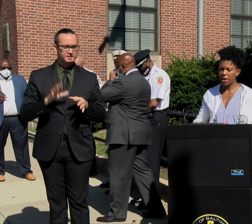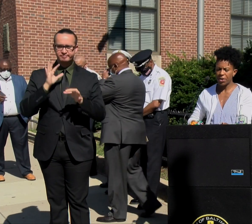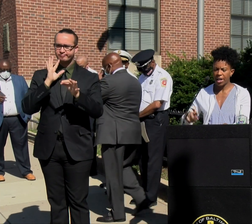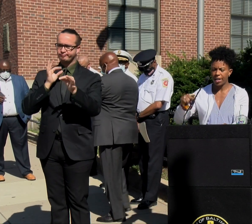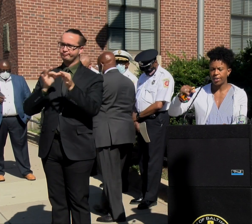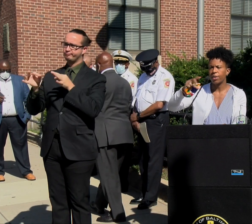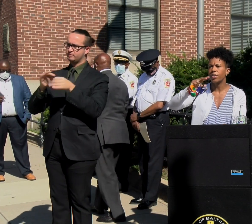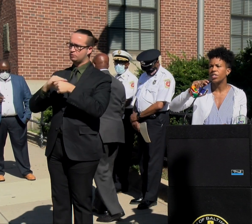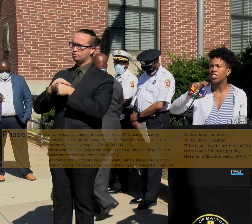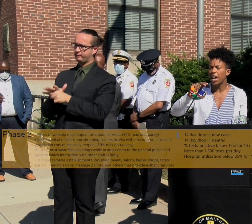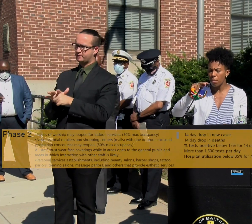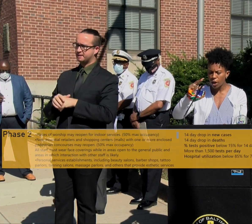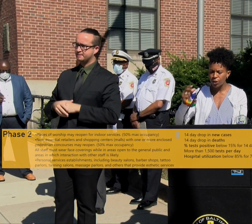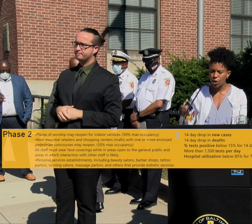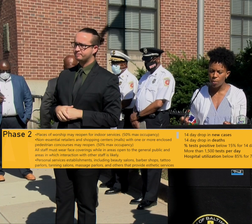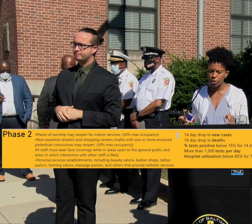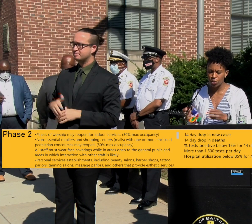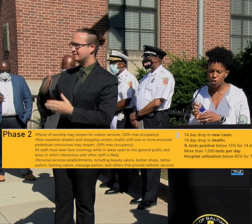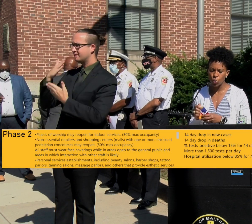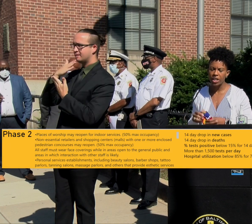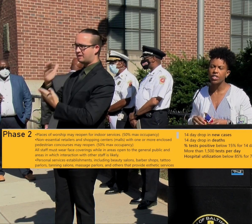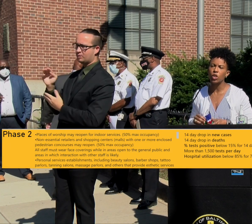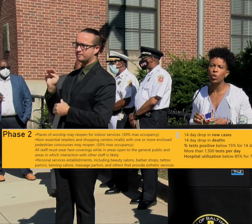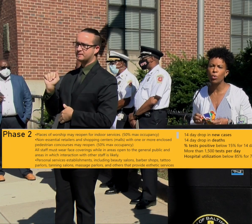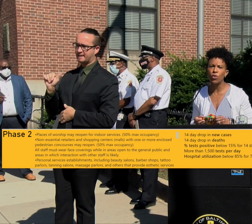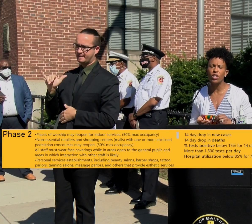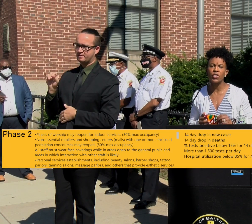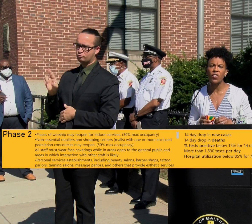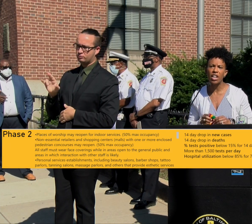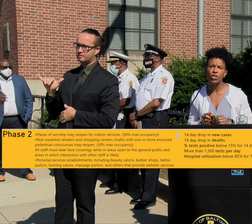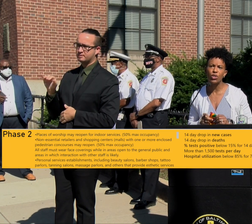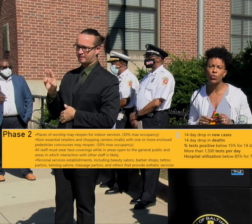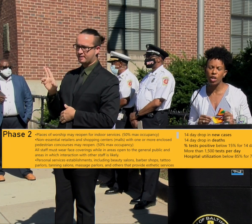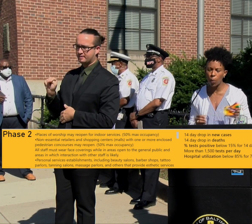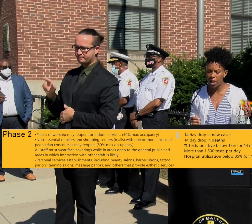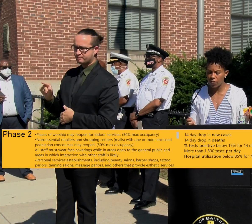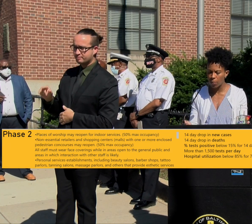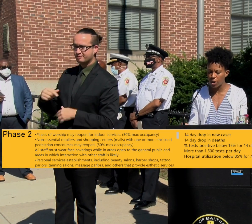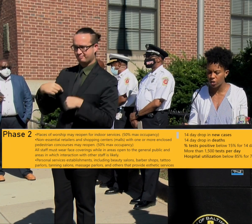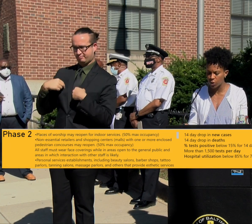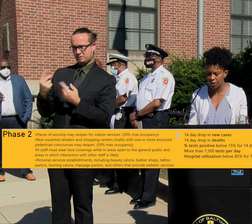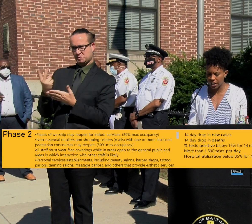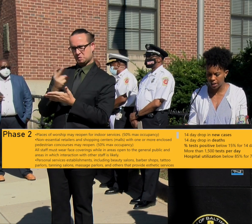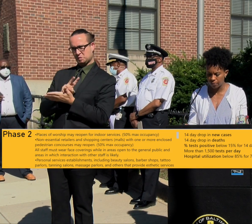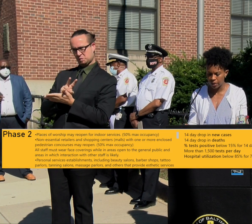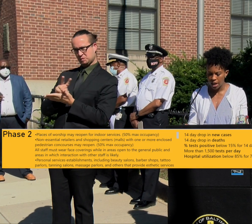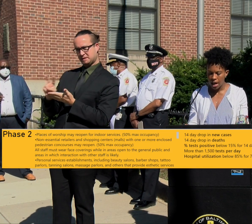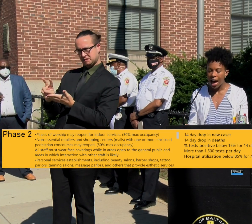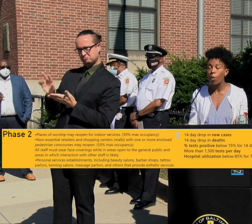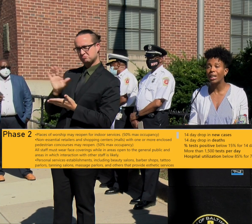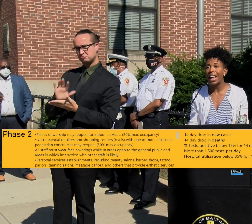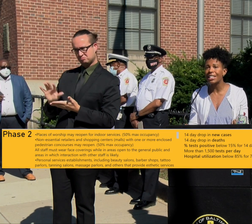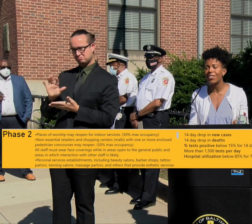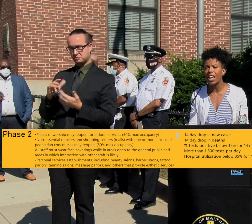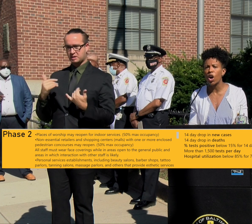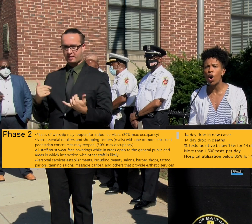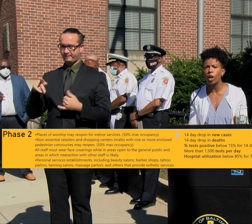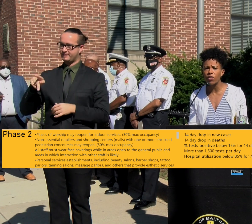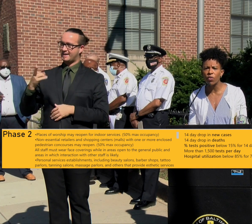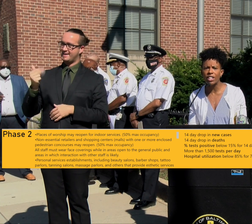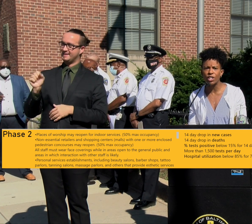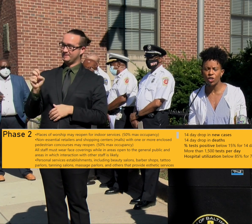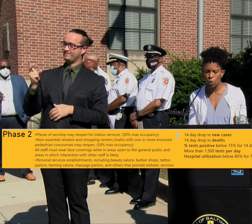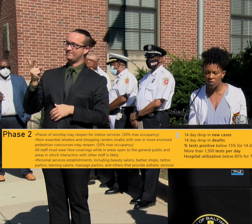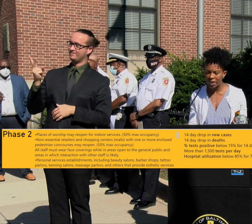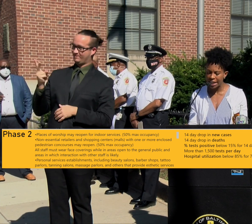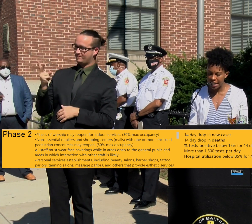Thank you, Mayor Young. Today marks almost 2 weeks since we moved into Phase 2 reopening for Baltimore City. I would like to thank all